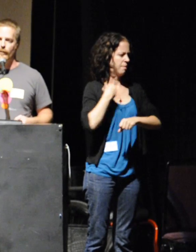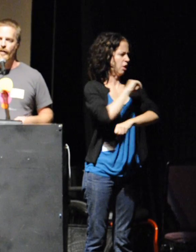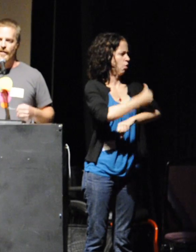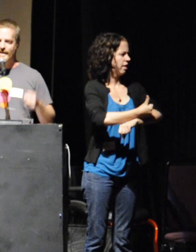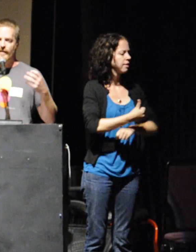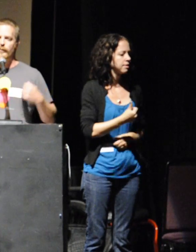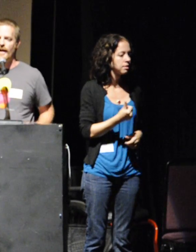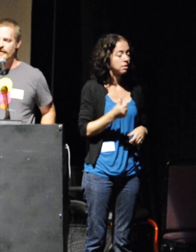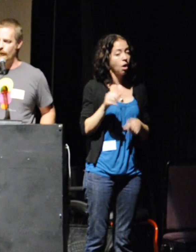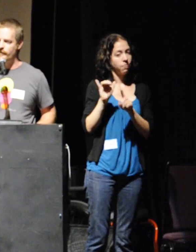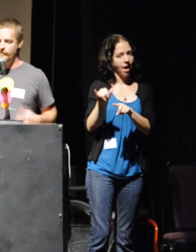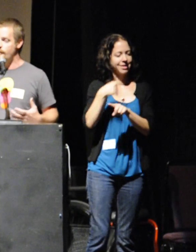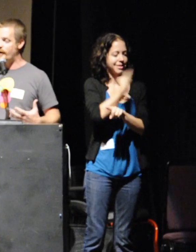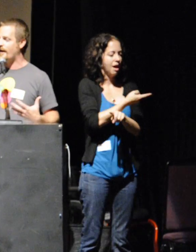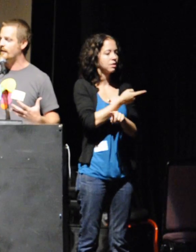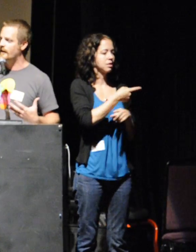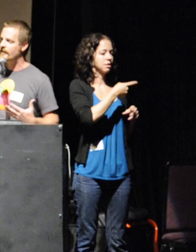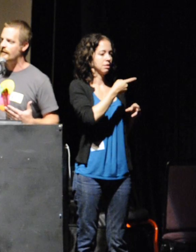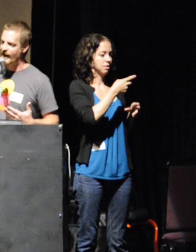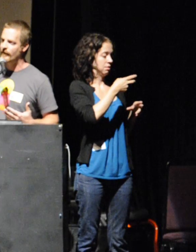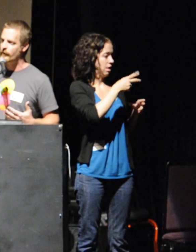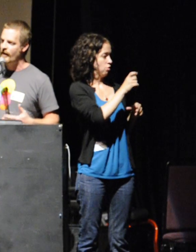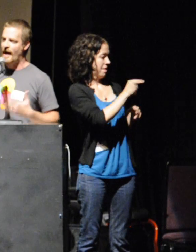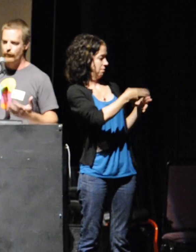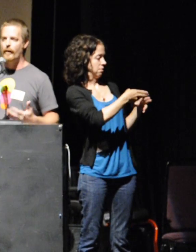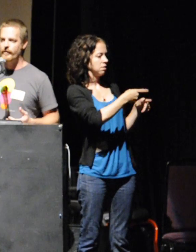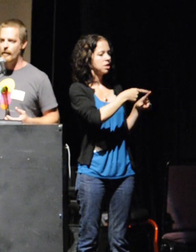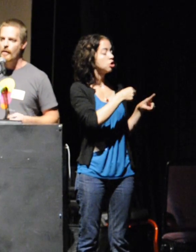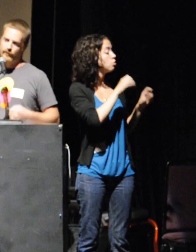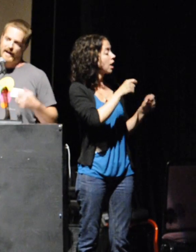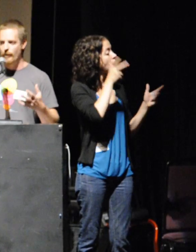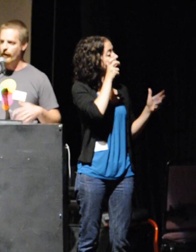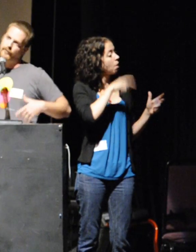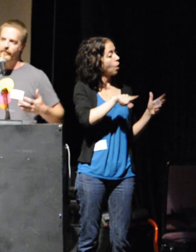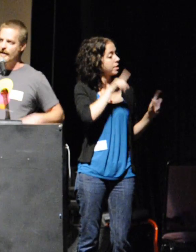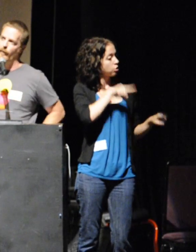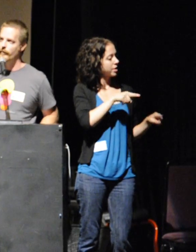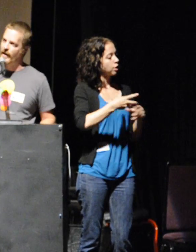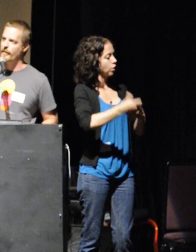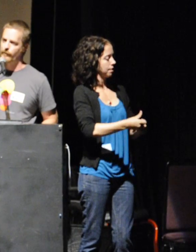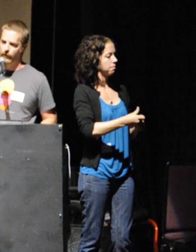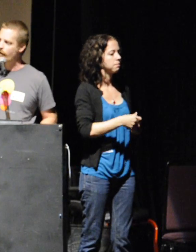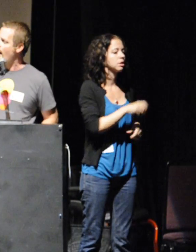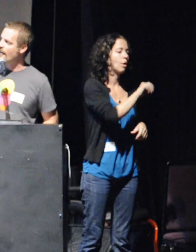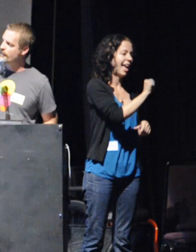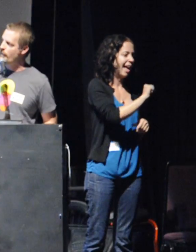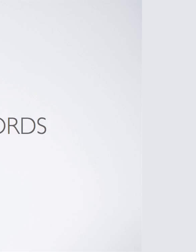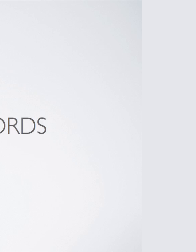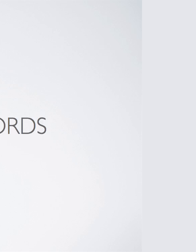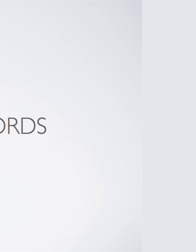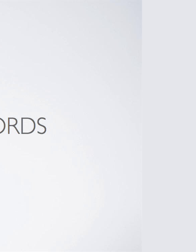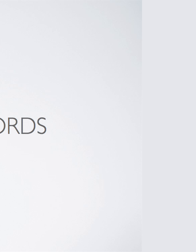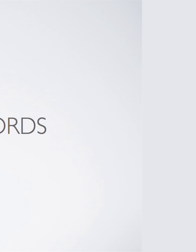name servers that yes, you can actually listen to these answers and trust them. So the A records, the CNAME records, the MX records. Every